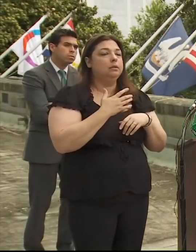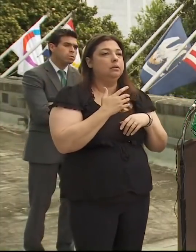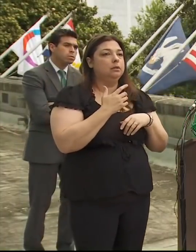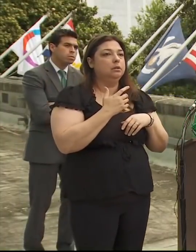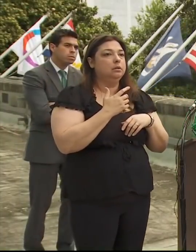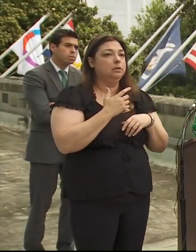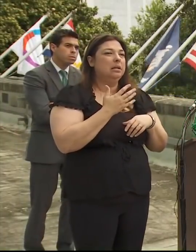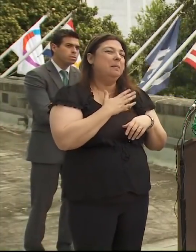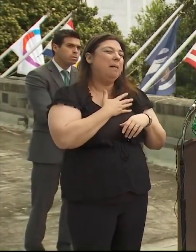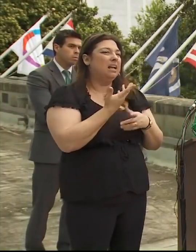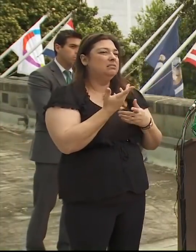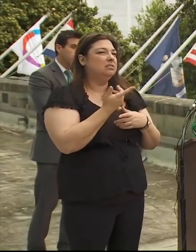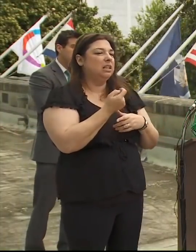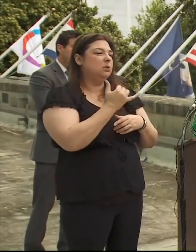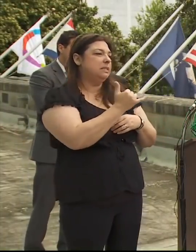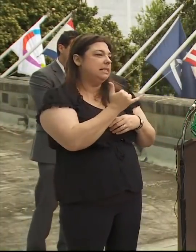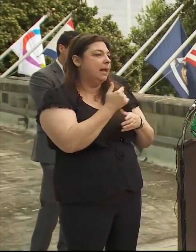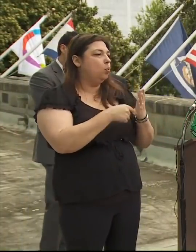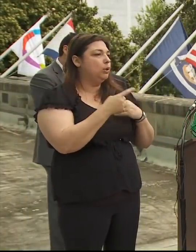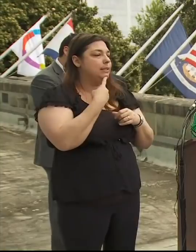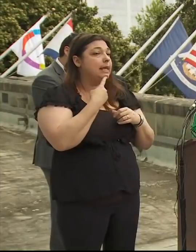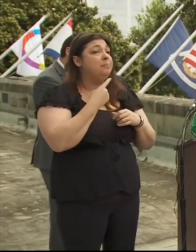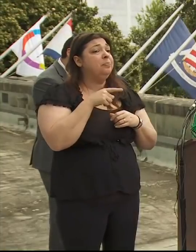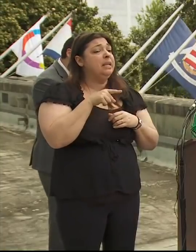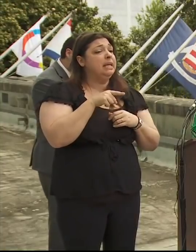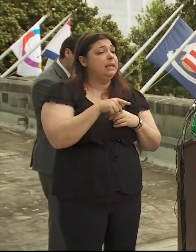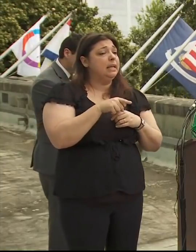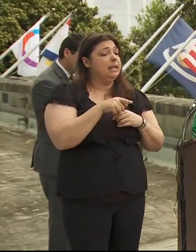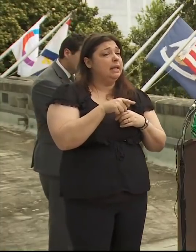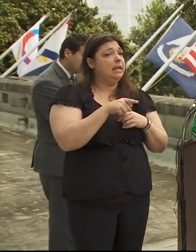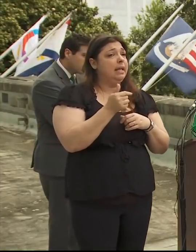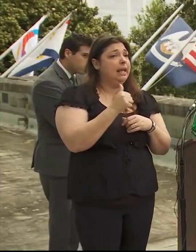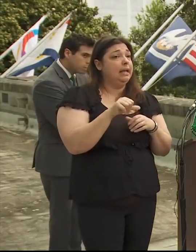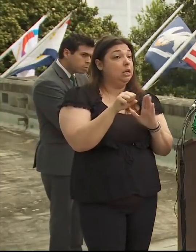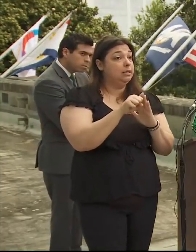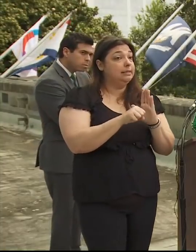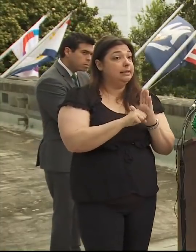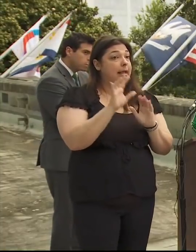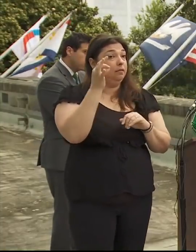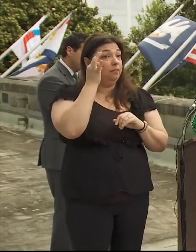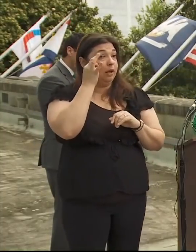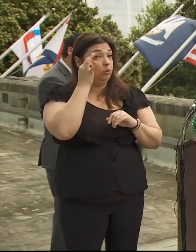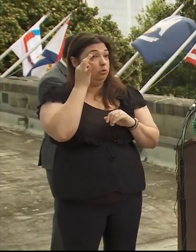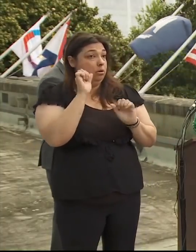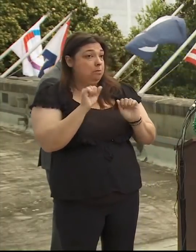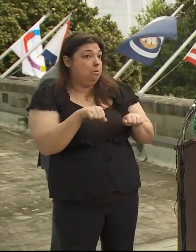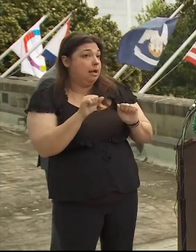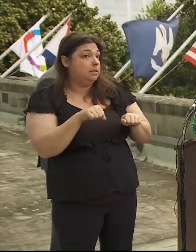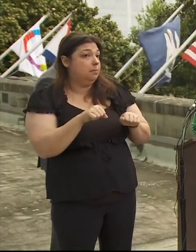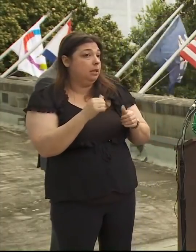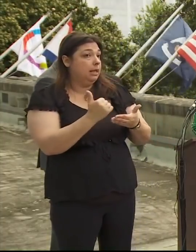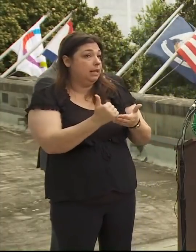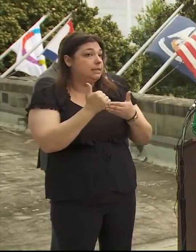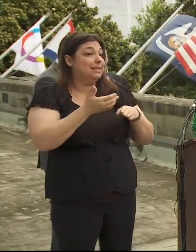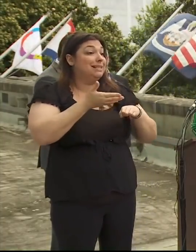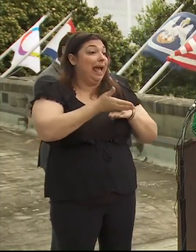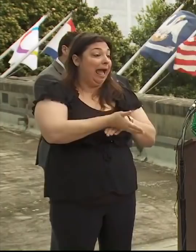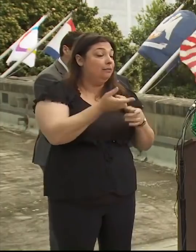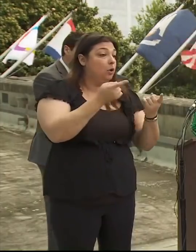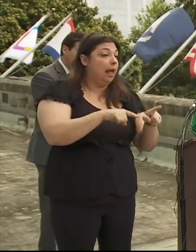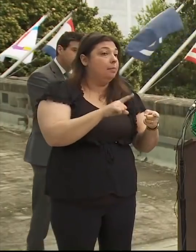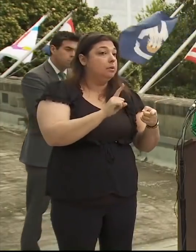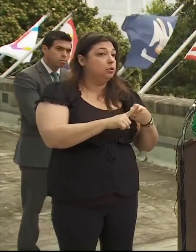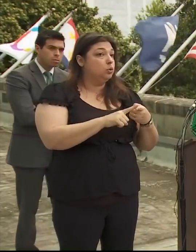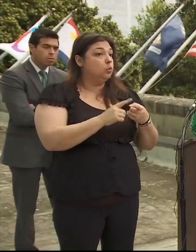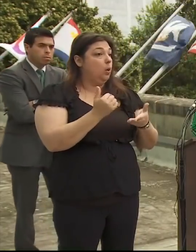questions kind of go into what you just said. Is there, on a state and federal level, the possibility of assistance after this happens to help